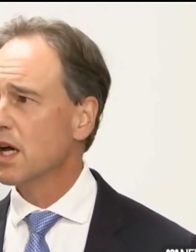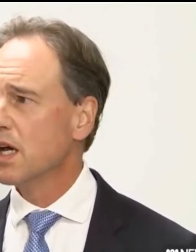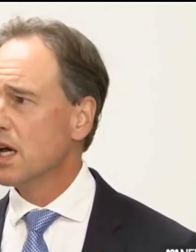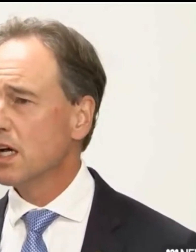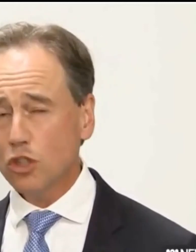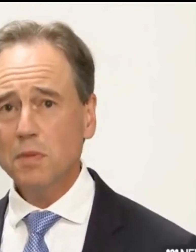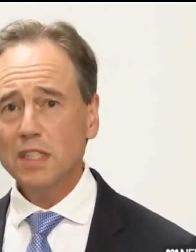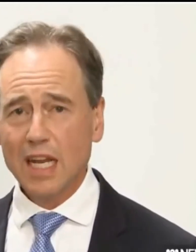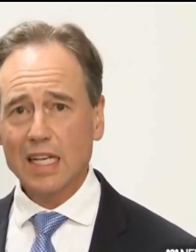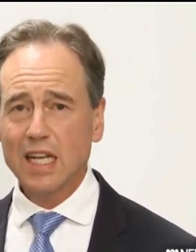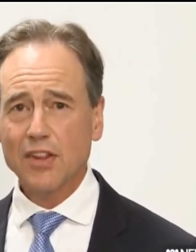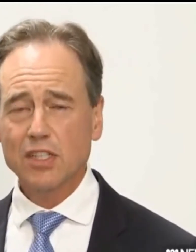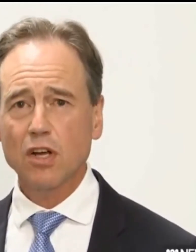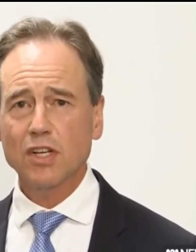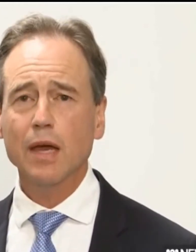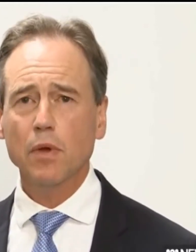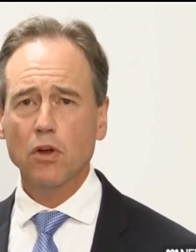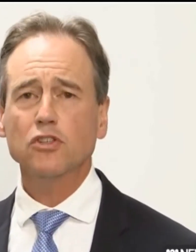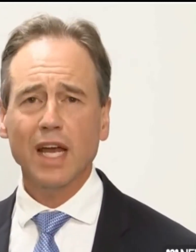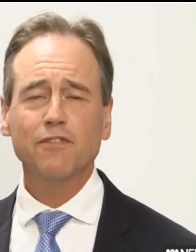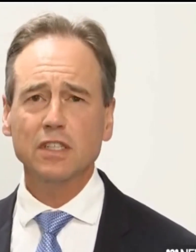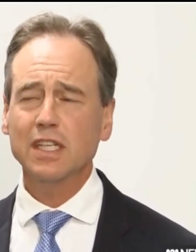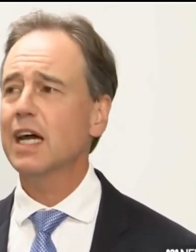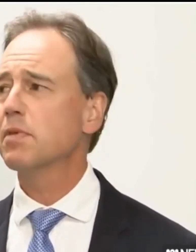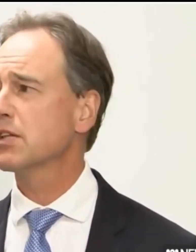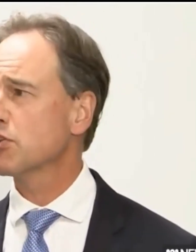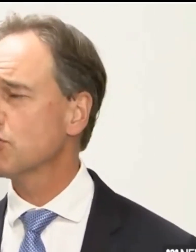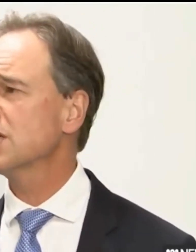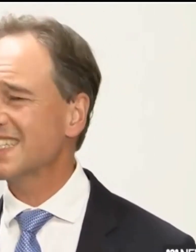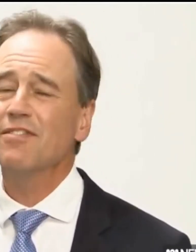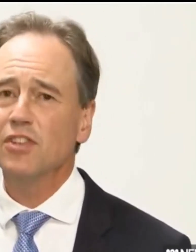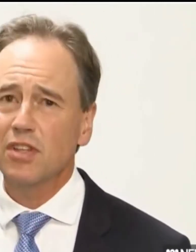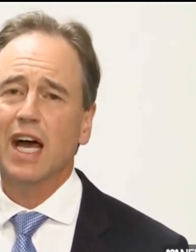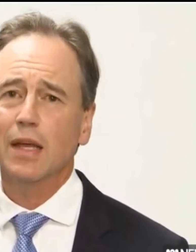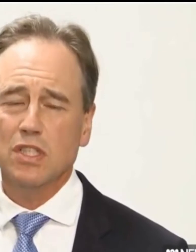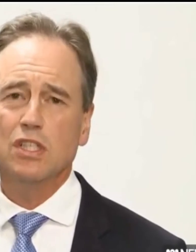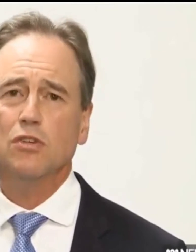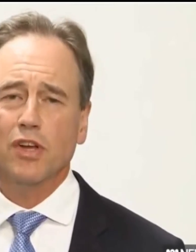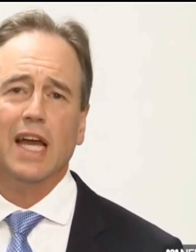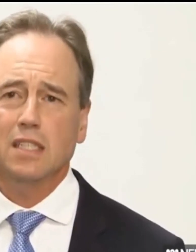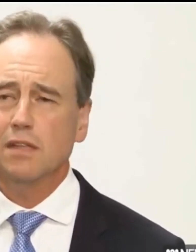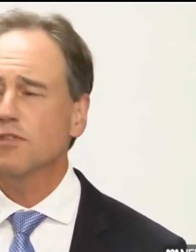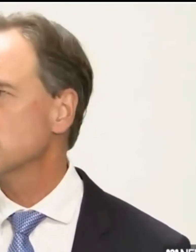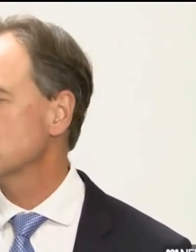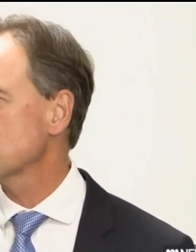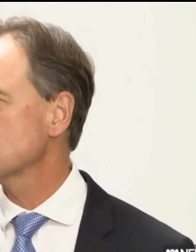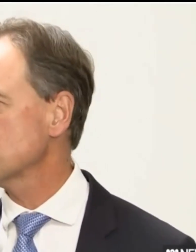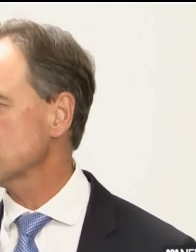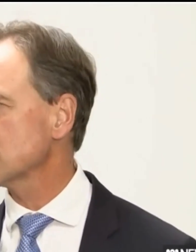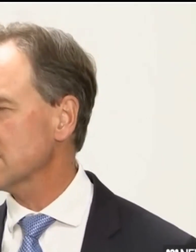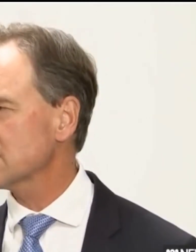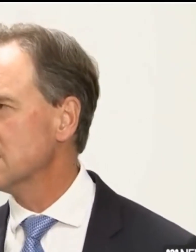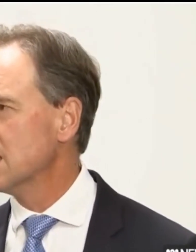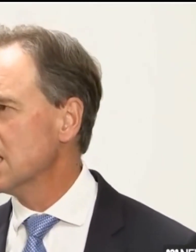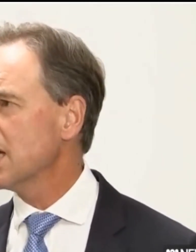but assuming today is another 0 day, we're on track for today being the 37th day with 0 cases of community